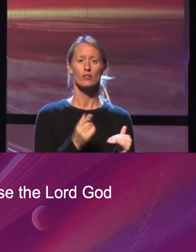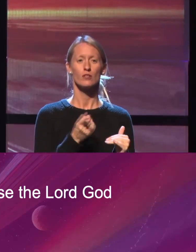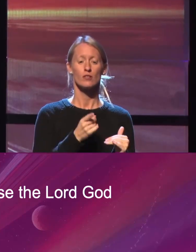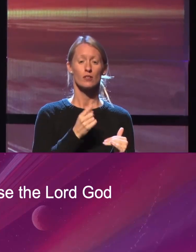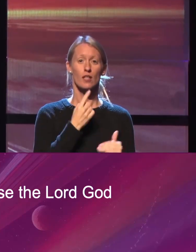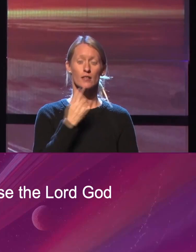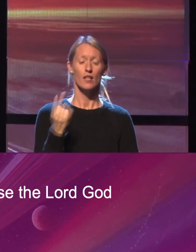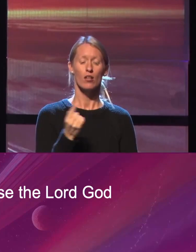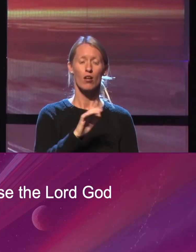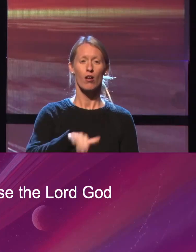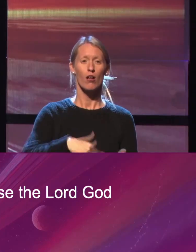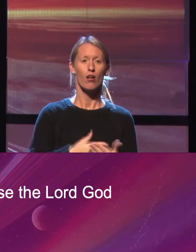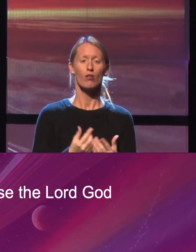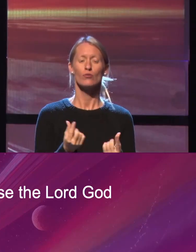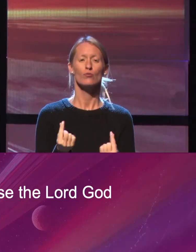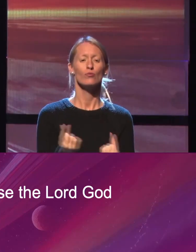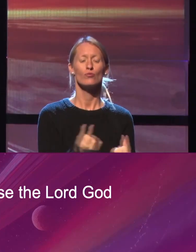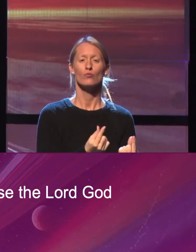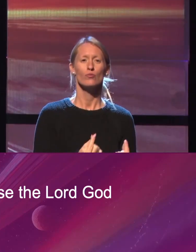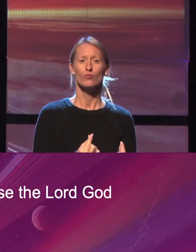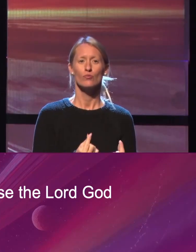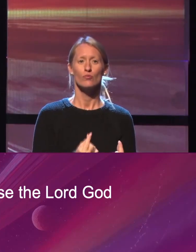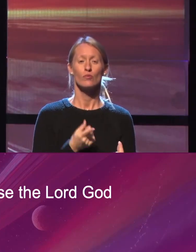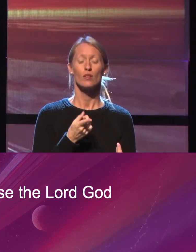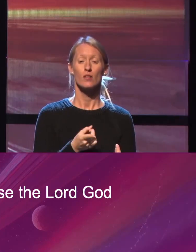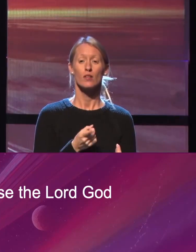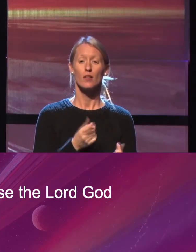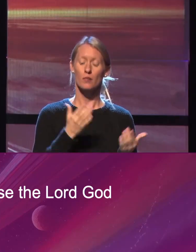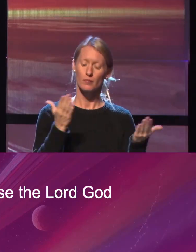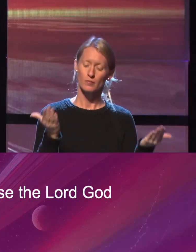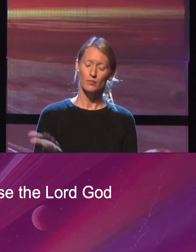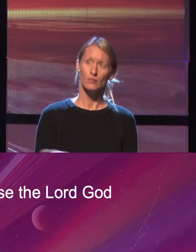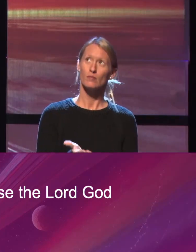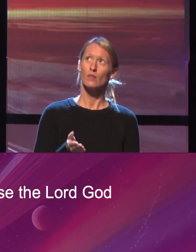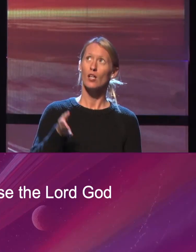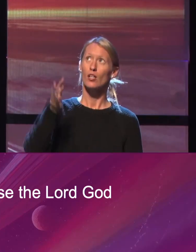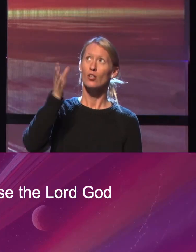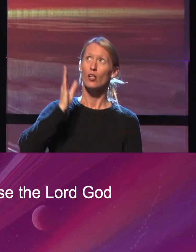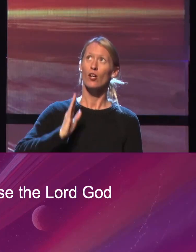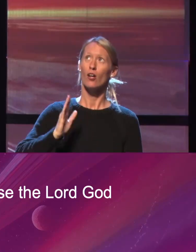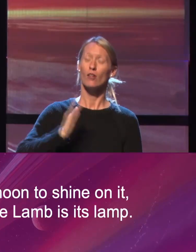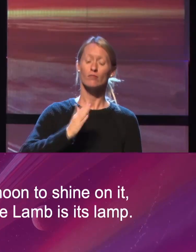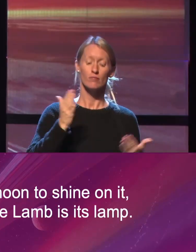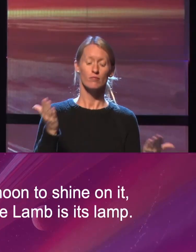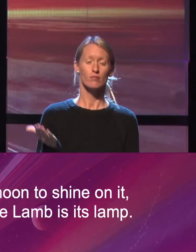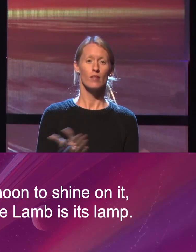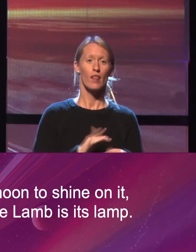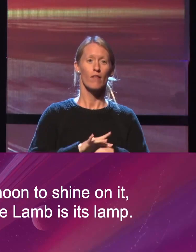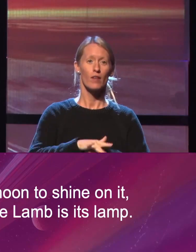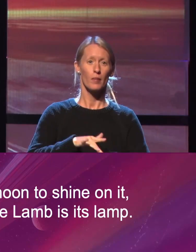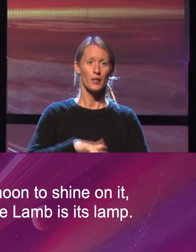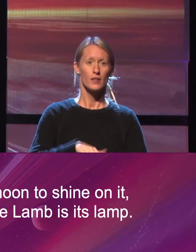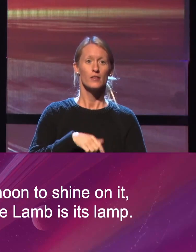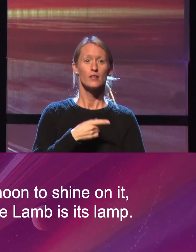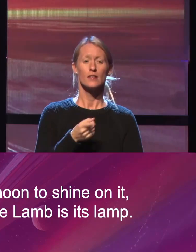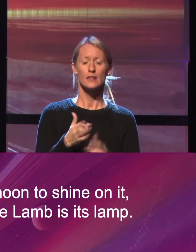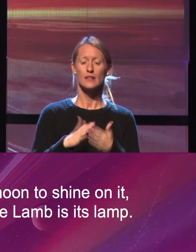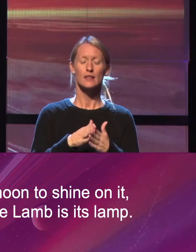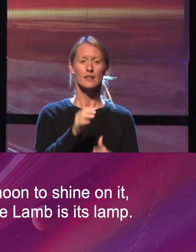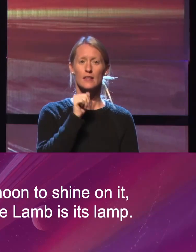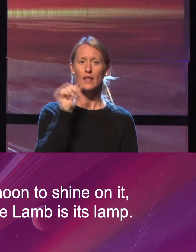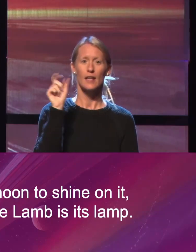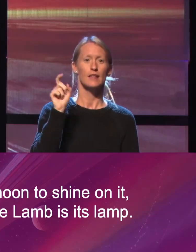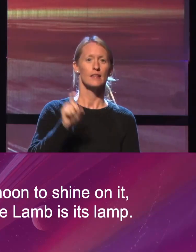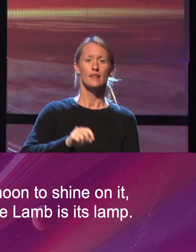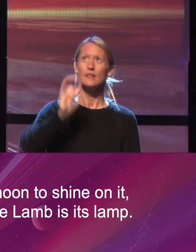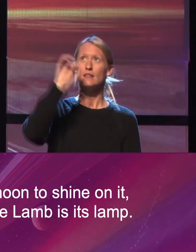everybody else how to do it, because the very presence of God would be available. And then it says the city doesn't need the sun or the moon